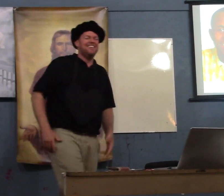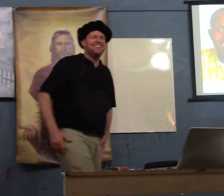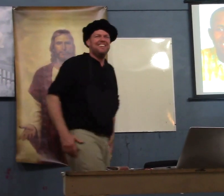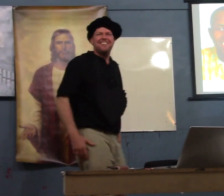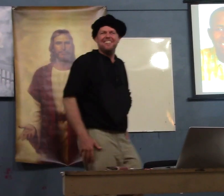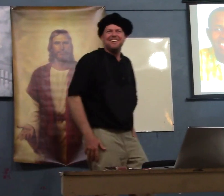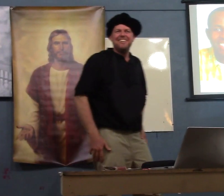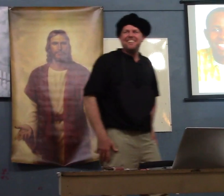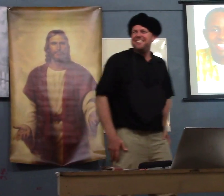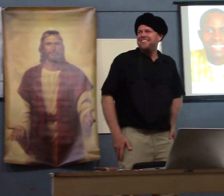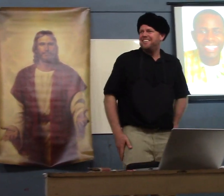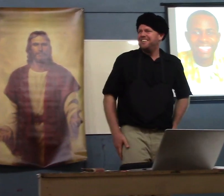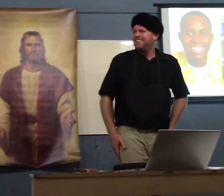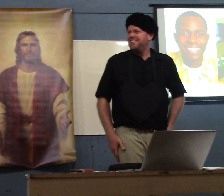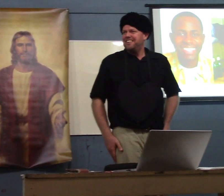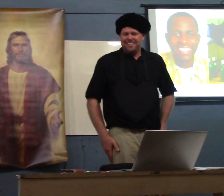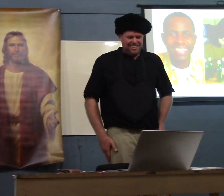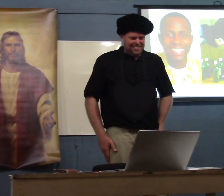Oh, no, I need to remember to smile.